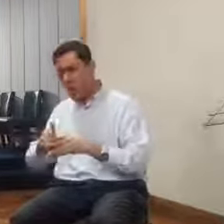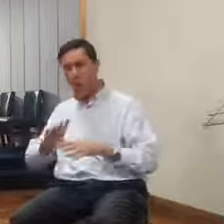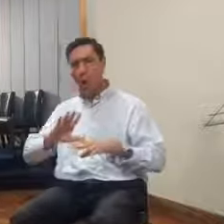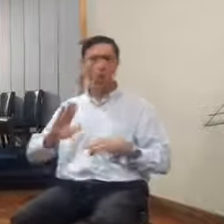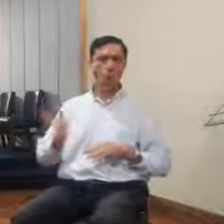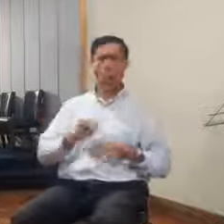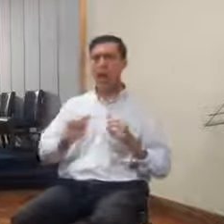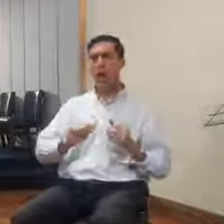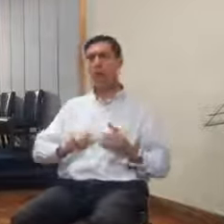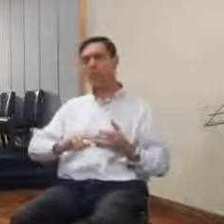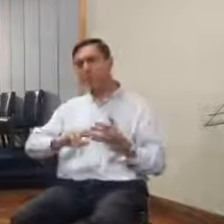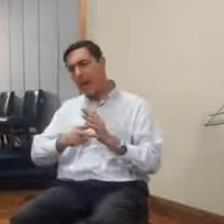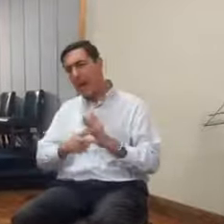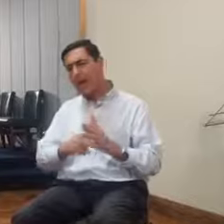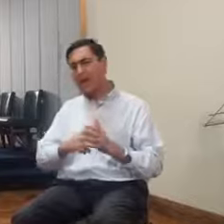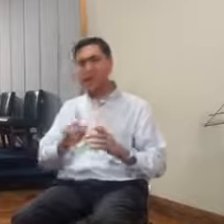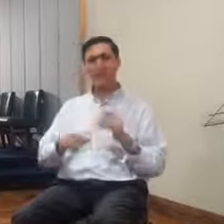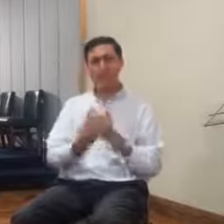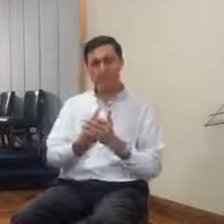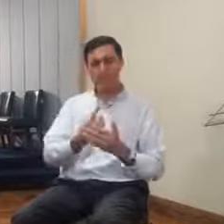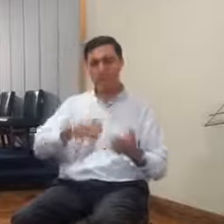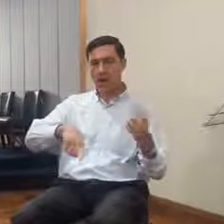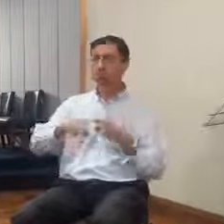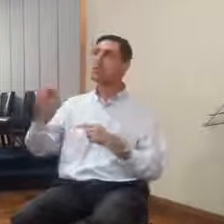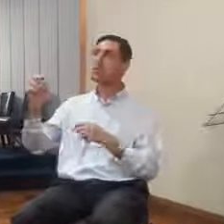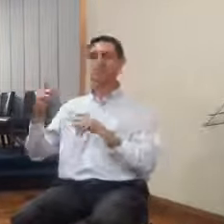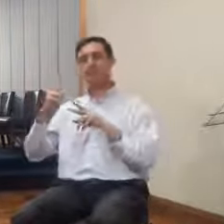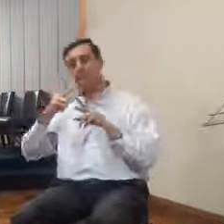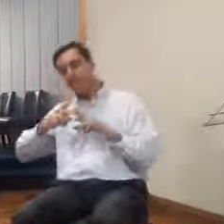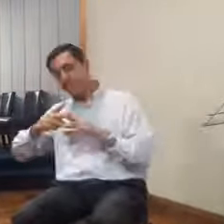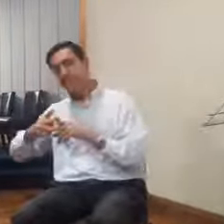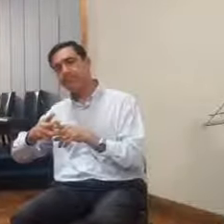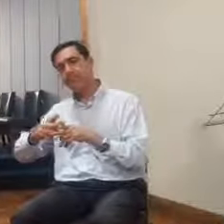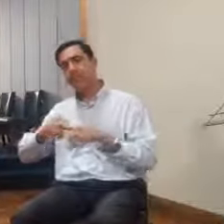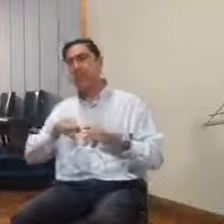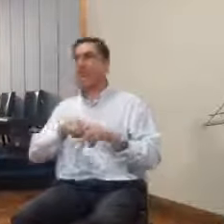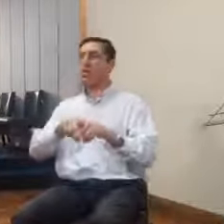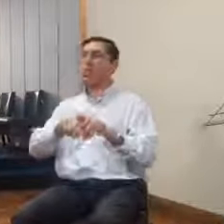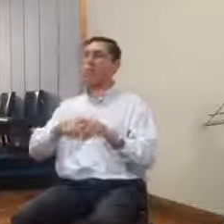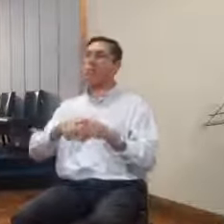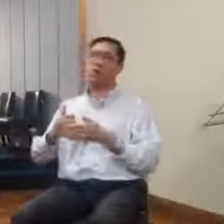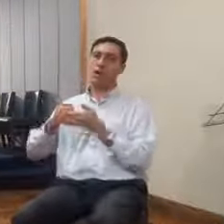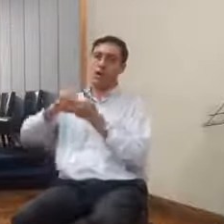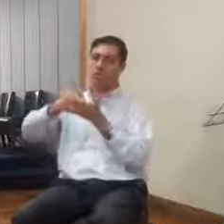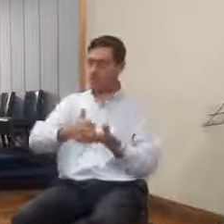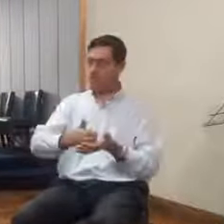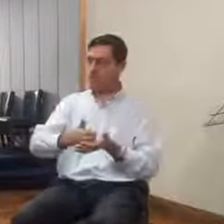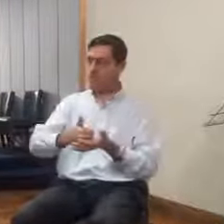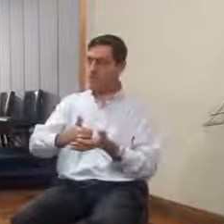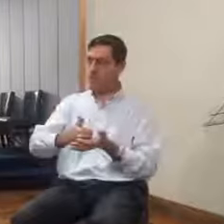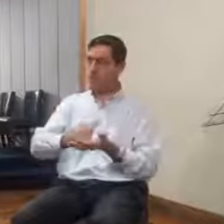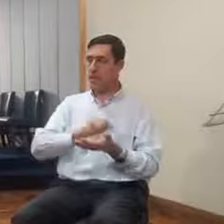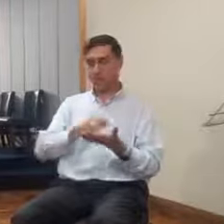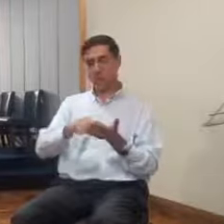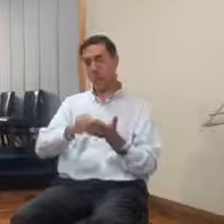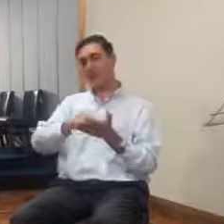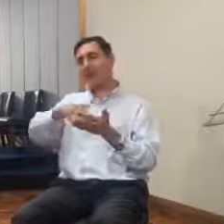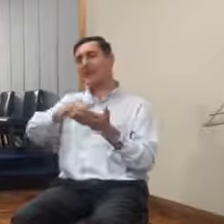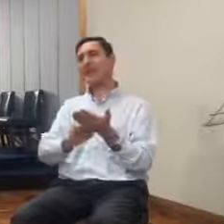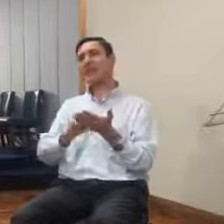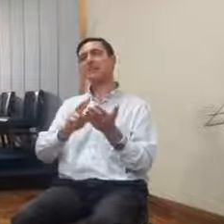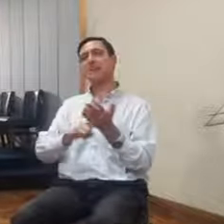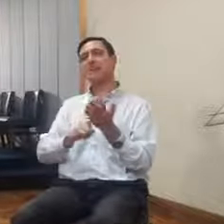so follows the next verse, the eye of the Lord is upon them that fear him, to deliver their soul from death